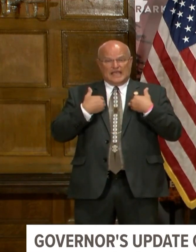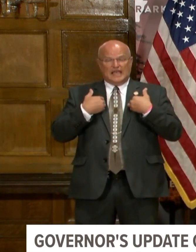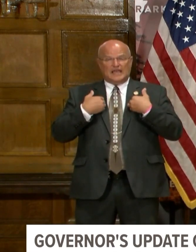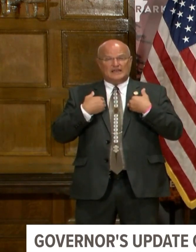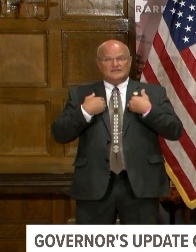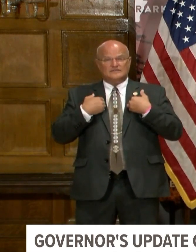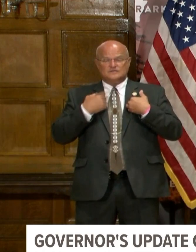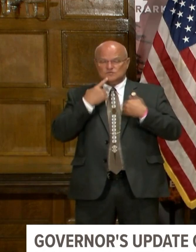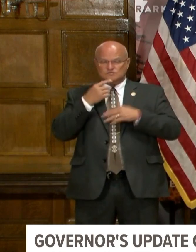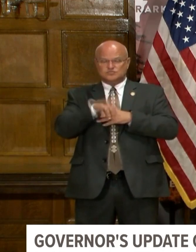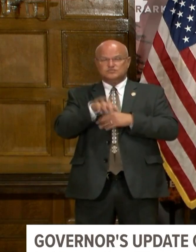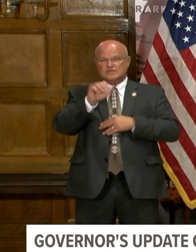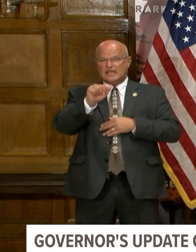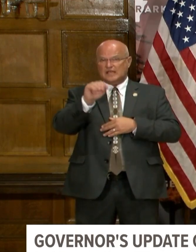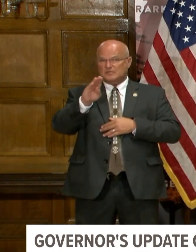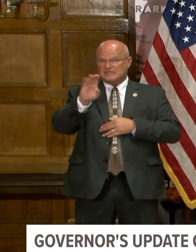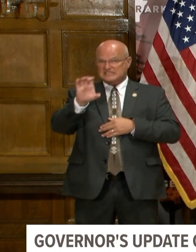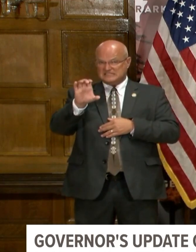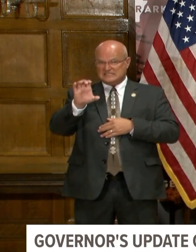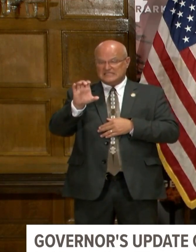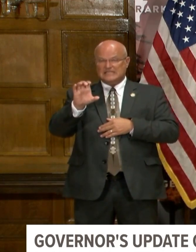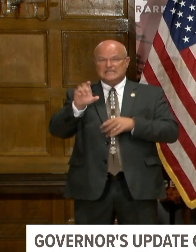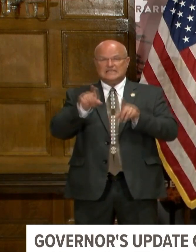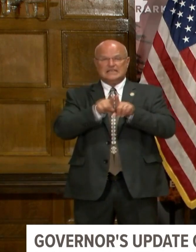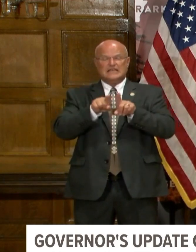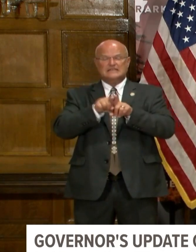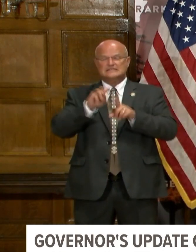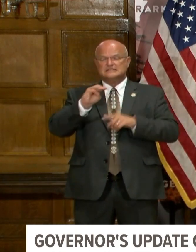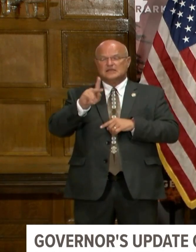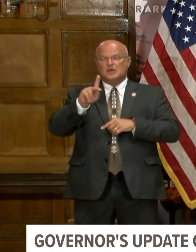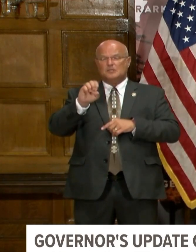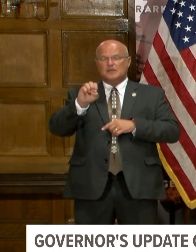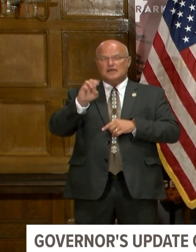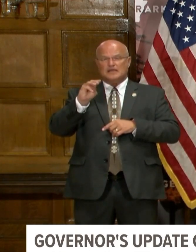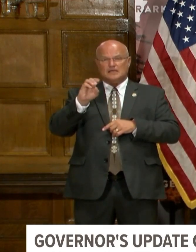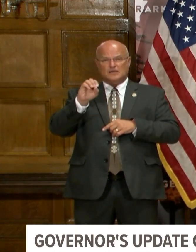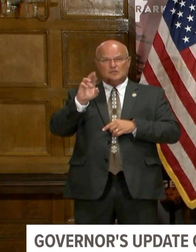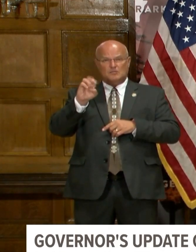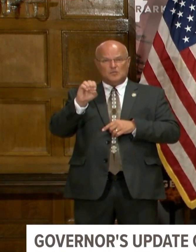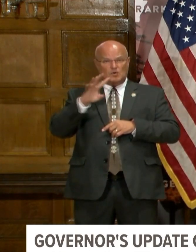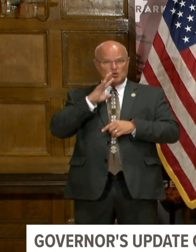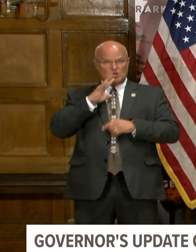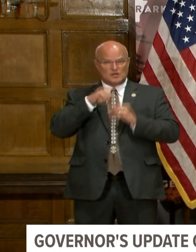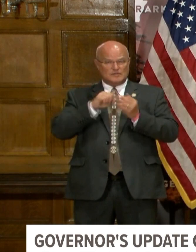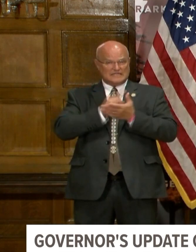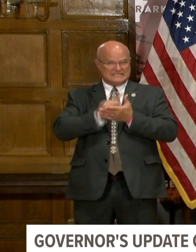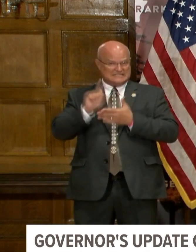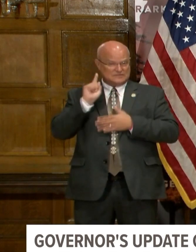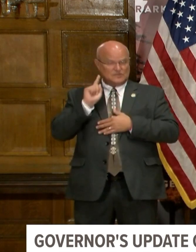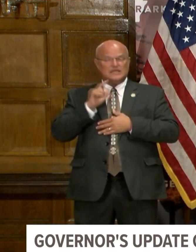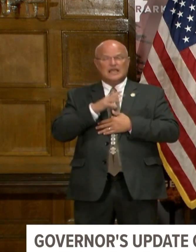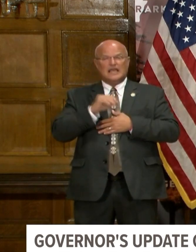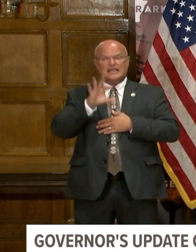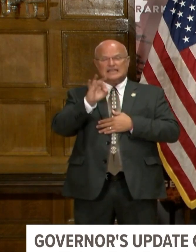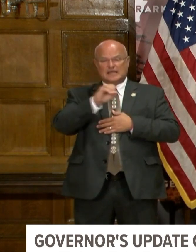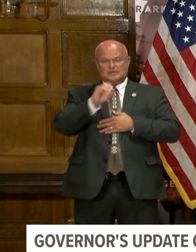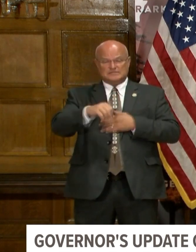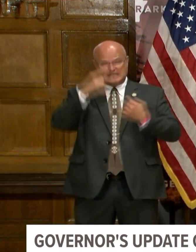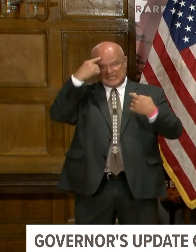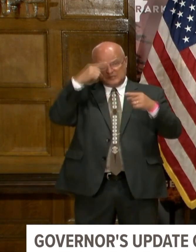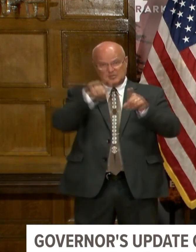out enforcement of our ABC, as Mike Moore talked about earlier in this week. 90% compliance